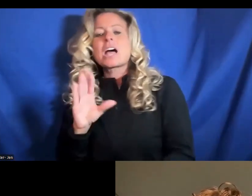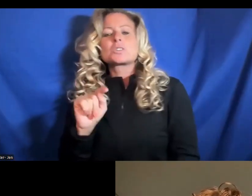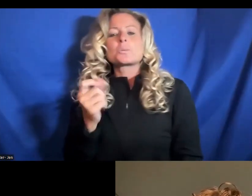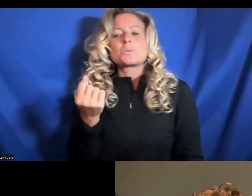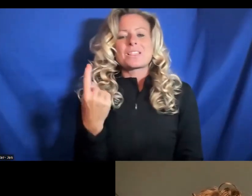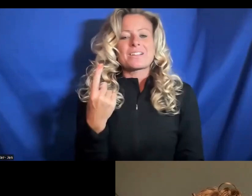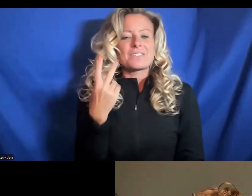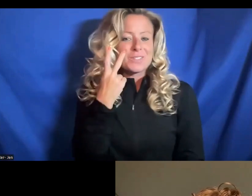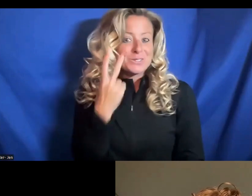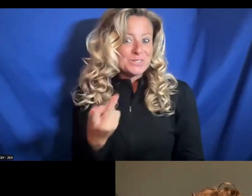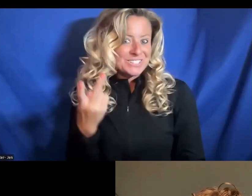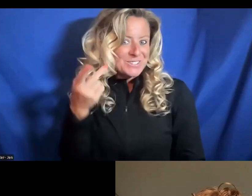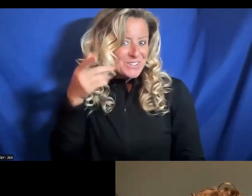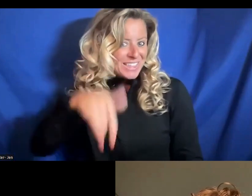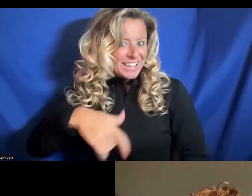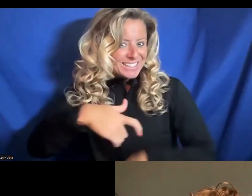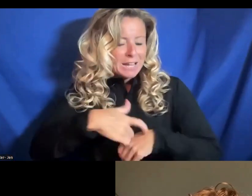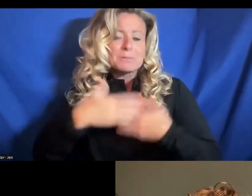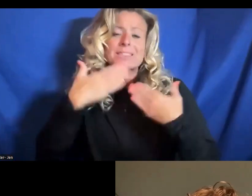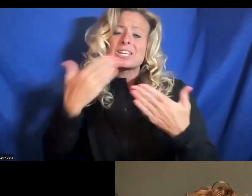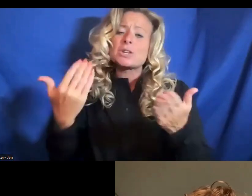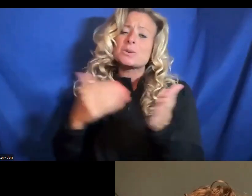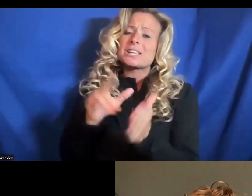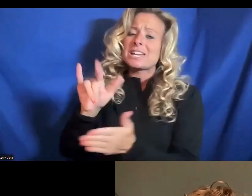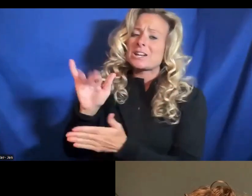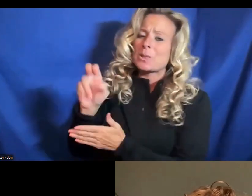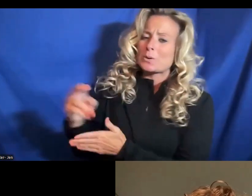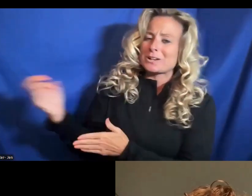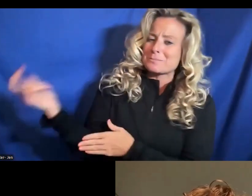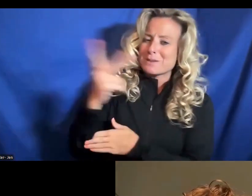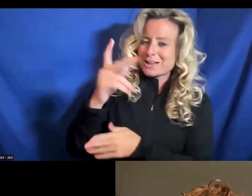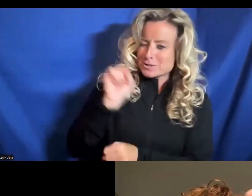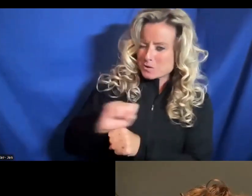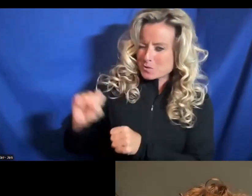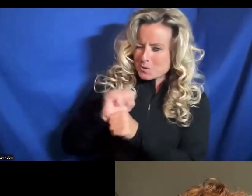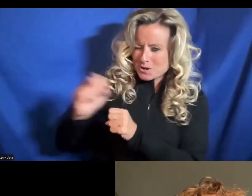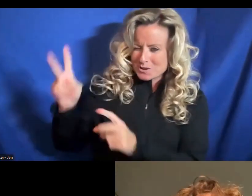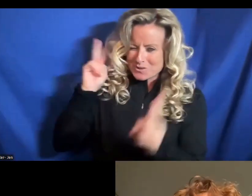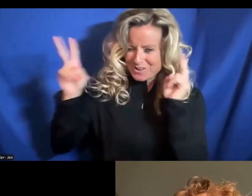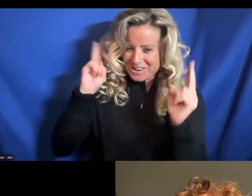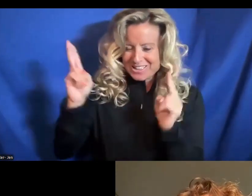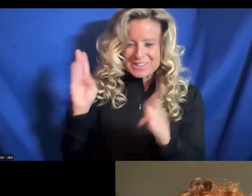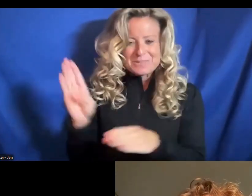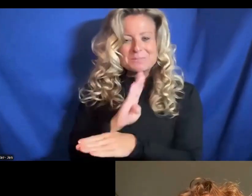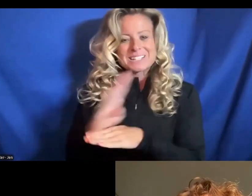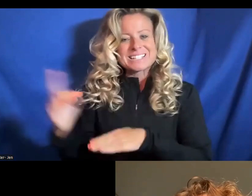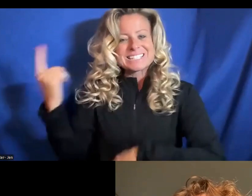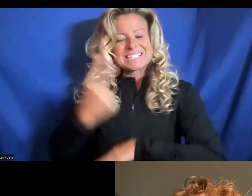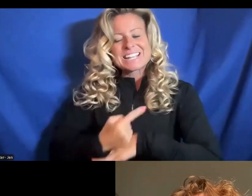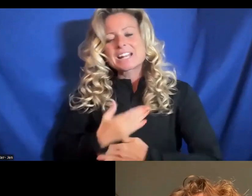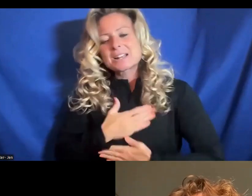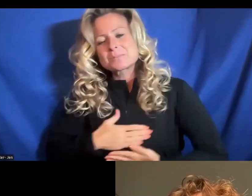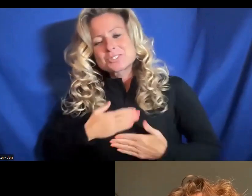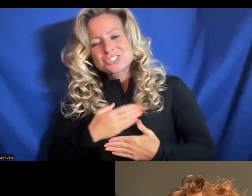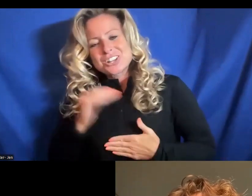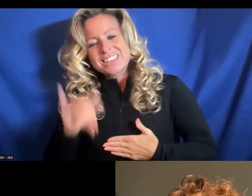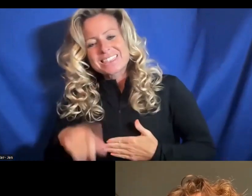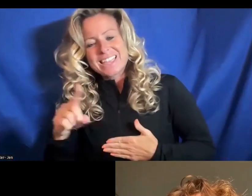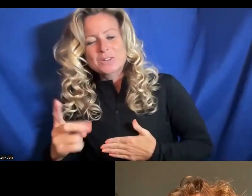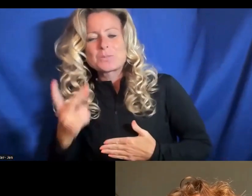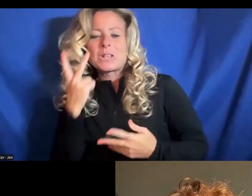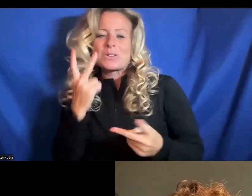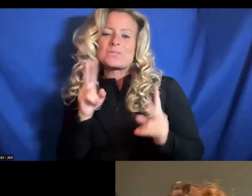So we'll see you all then. Thank you again, Lauren. We'll let you get back to your busy day. Appreciate it. And